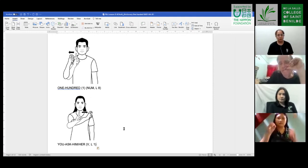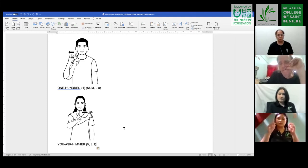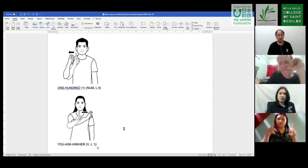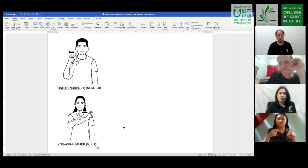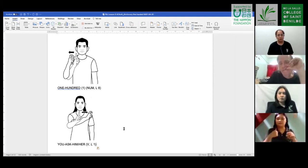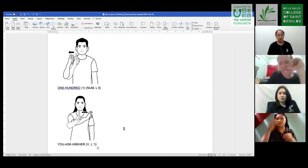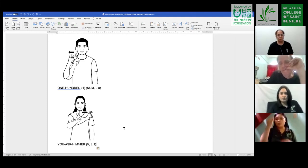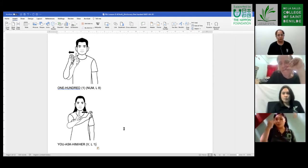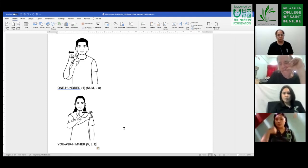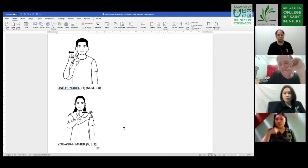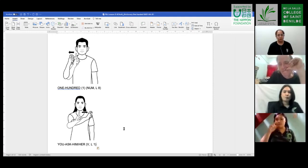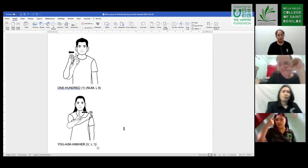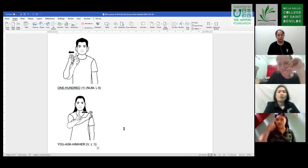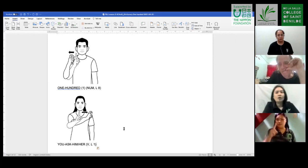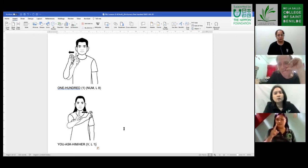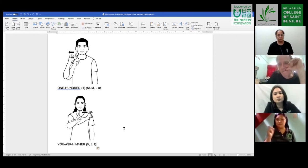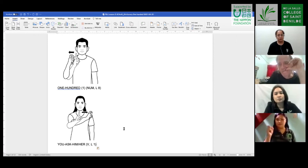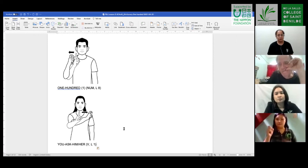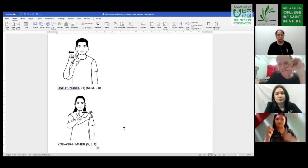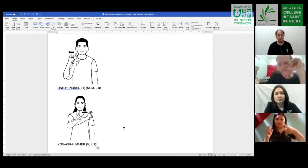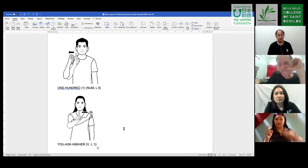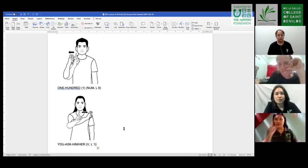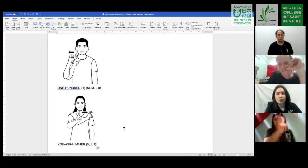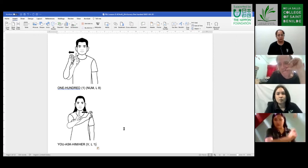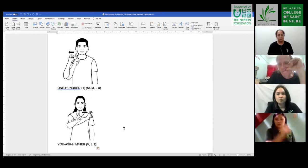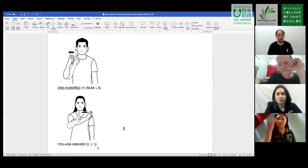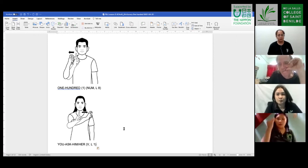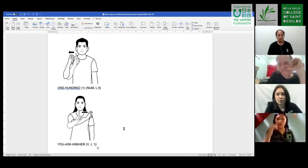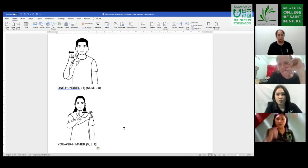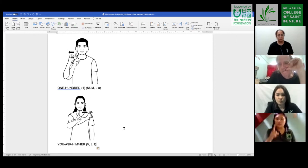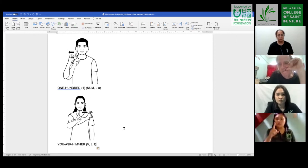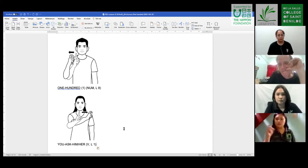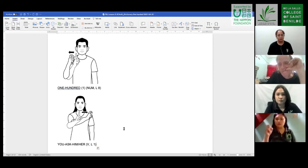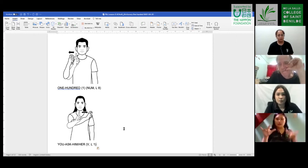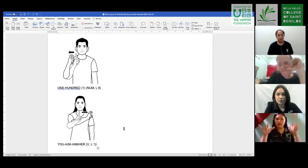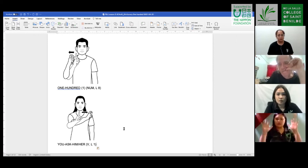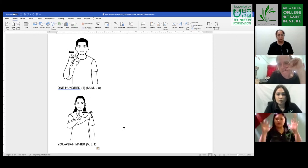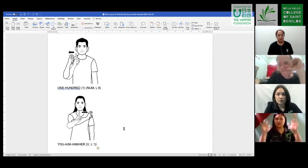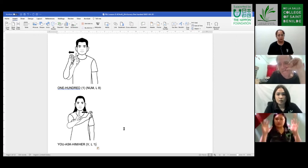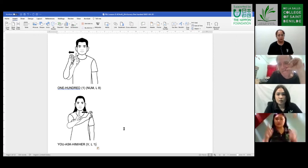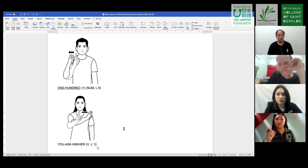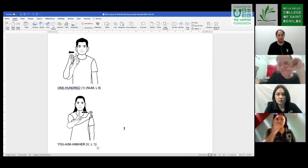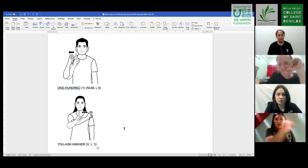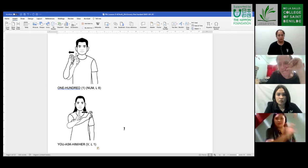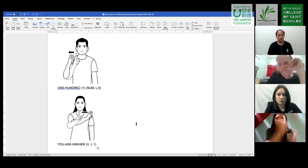Are we good, Bay? Okay. So 100 should be second